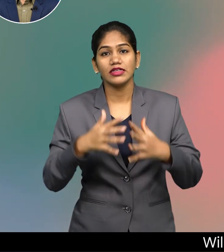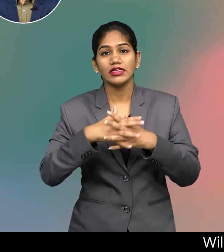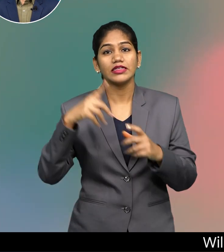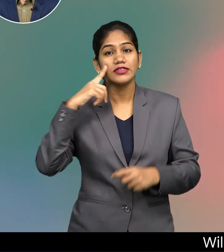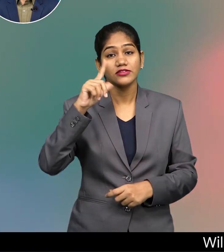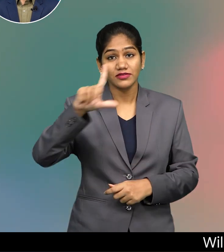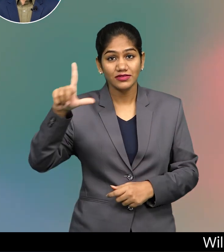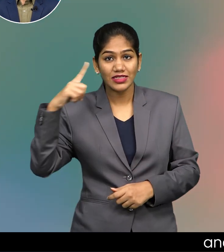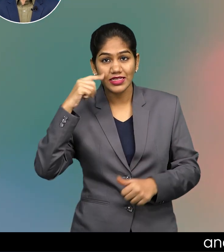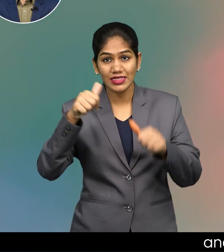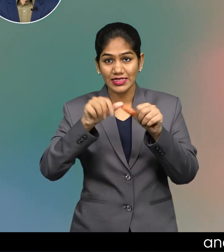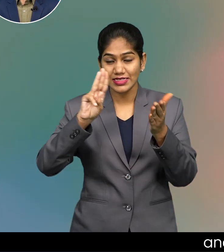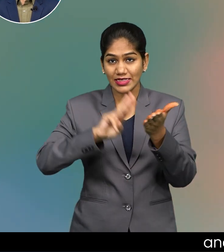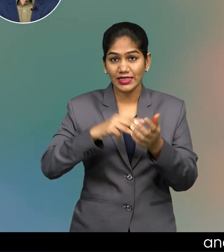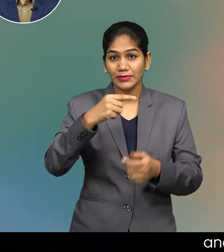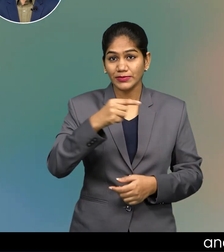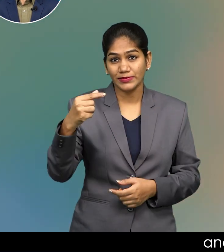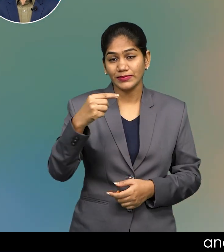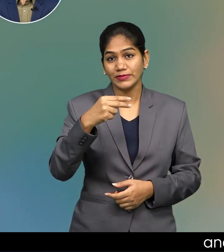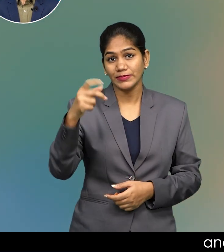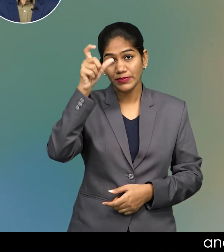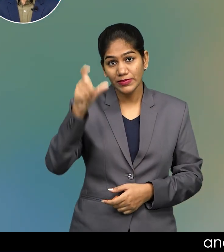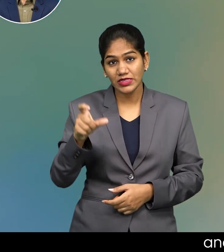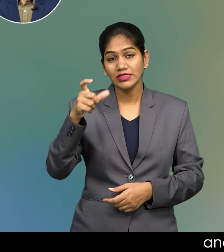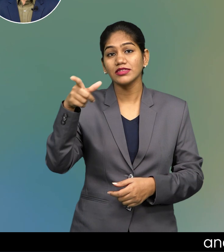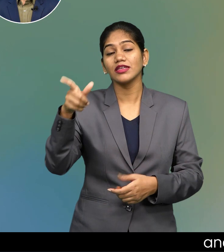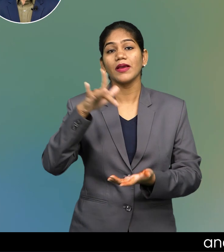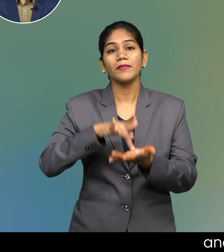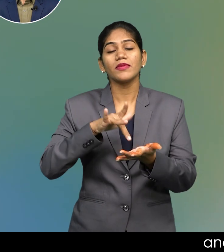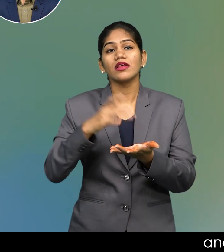William of Orange and his wife Mary,